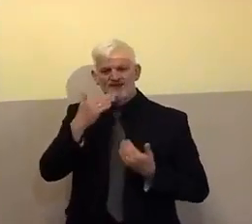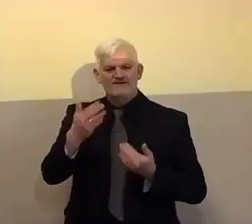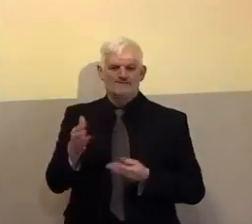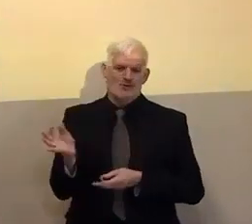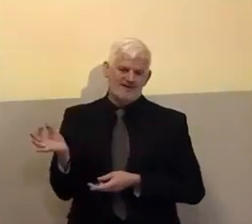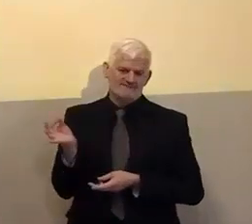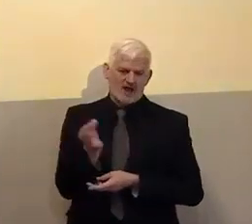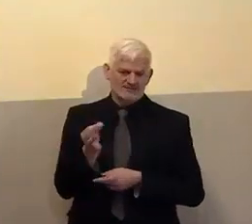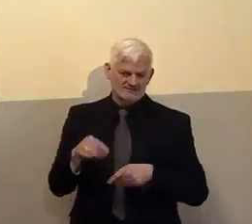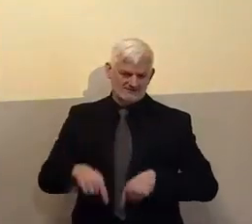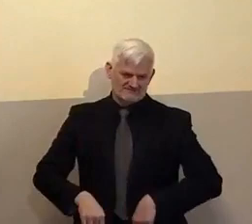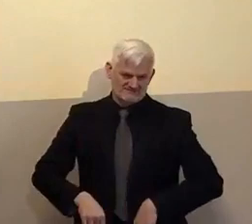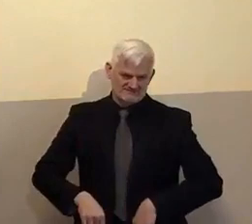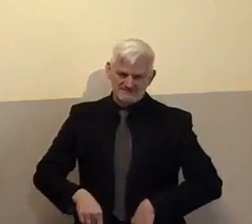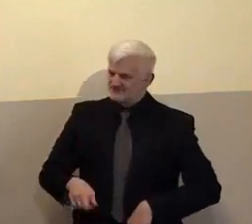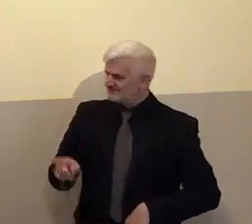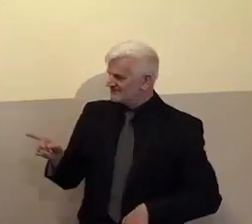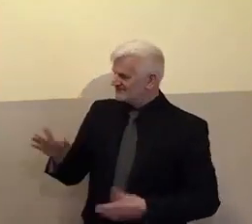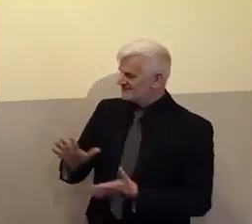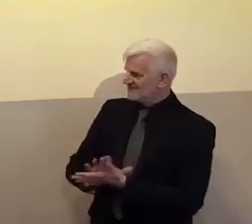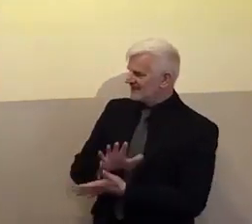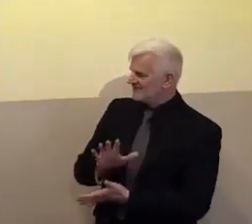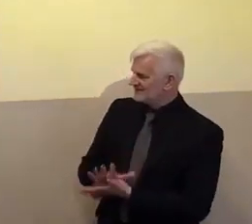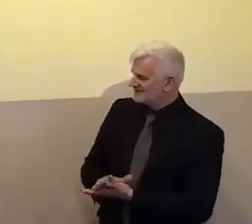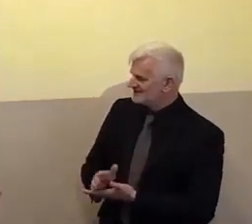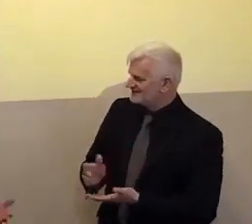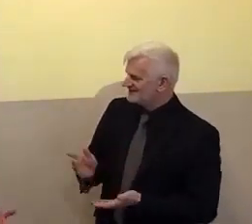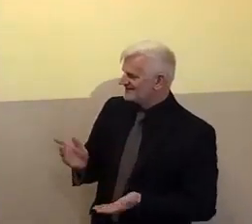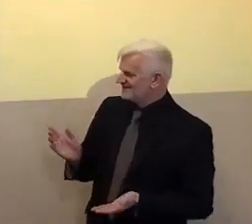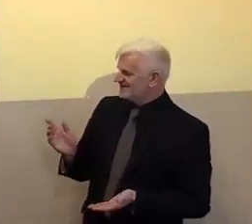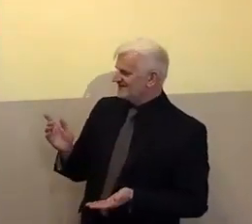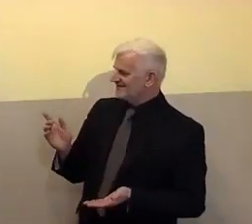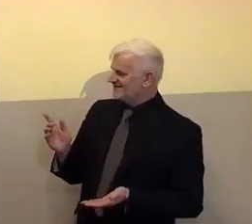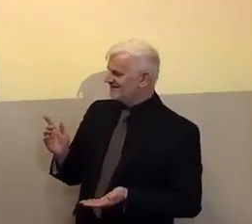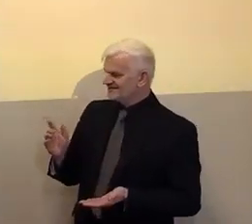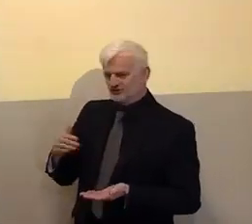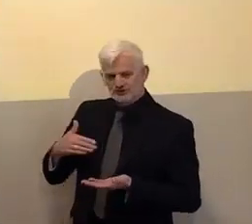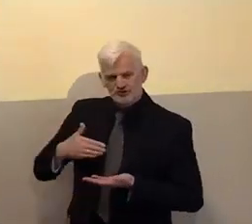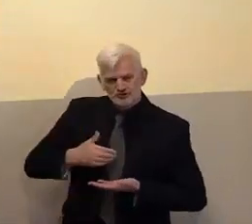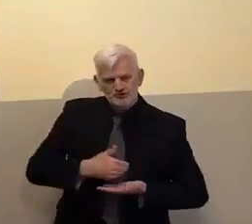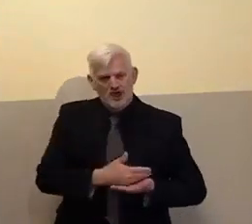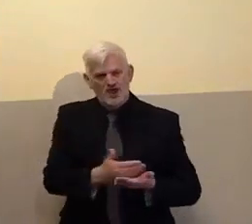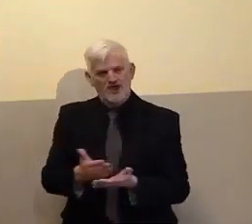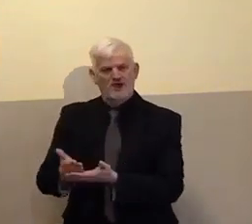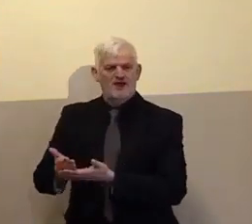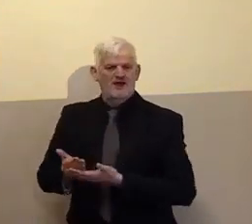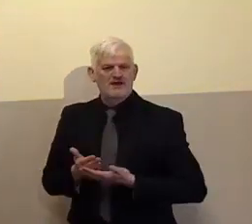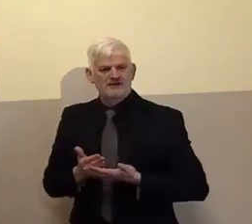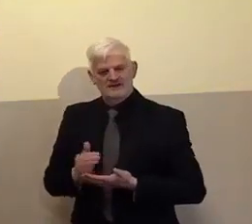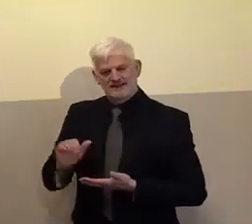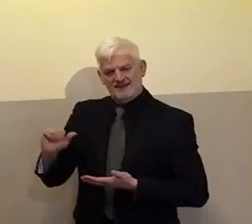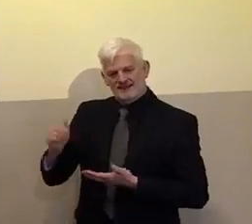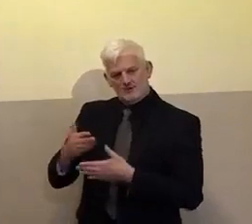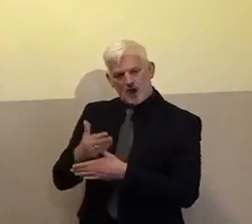very, very glad that I shared pioneering work in South